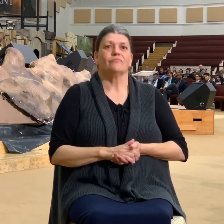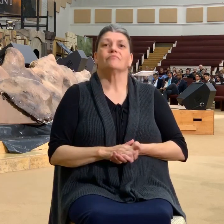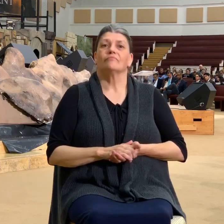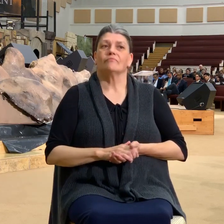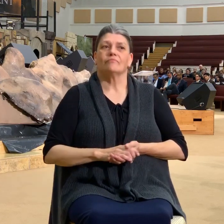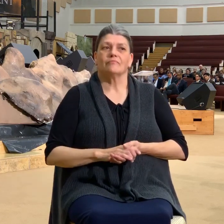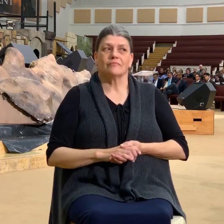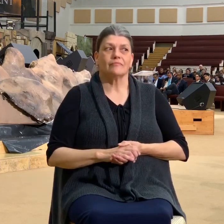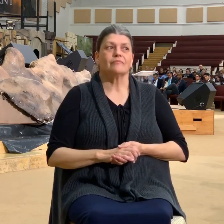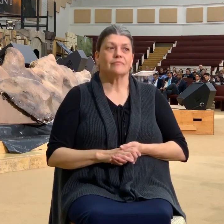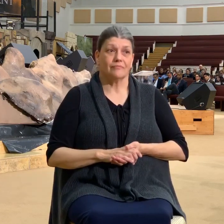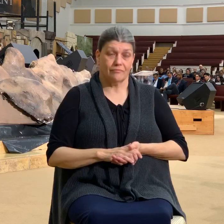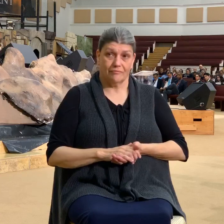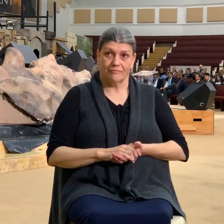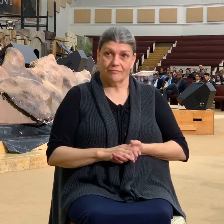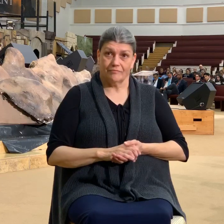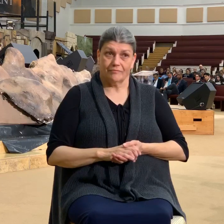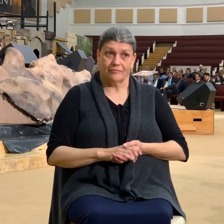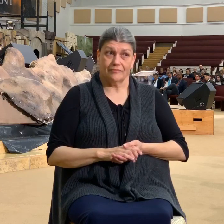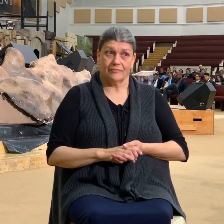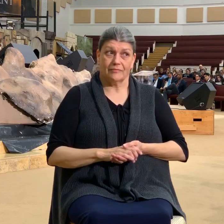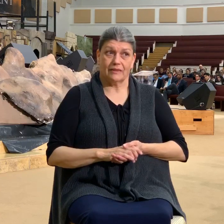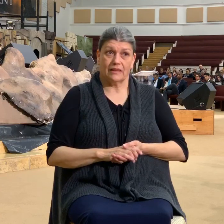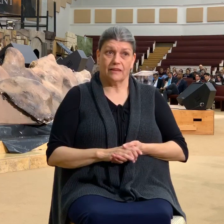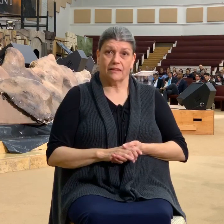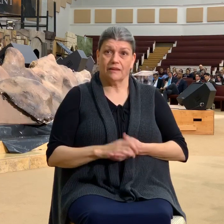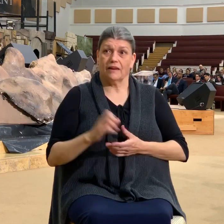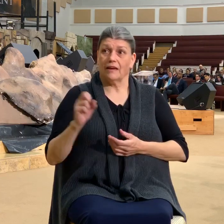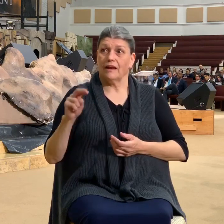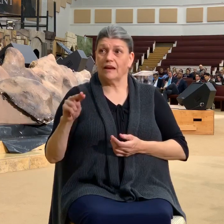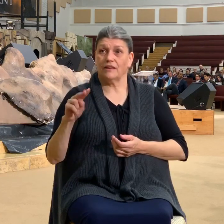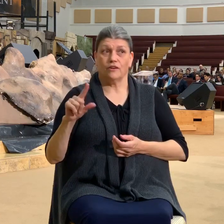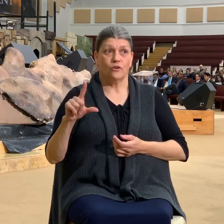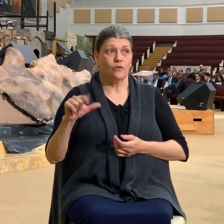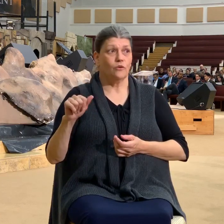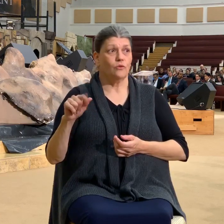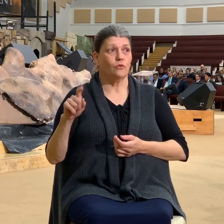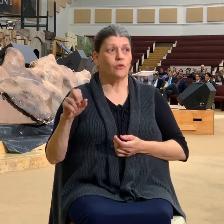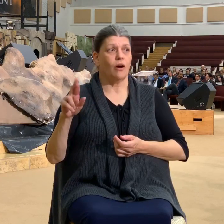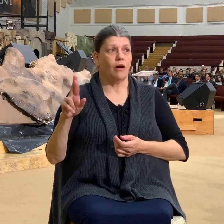en lugar, everybody say en lugar.